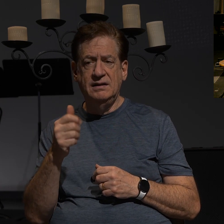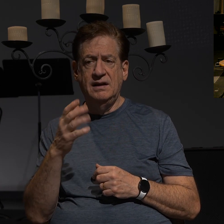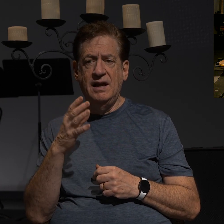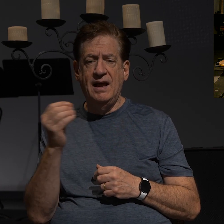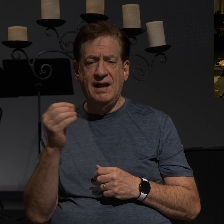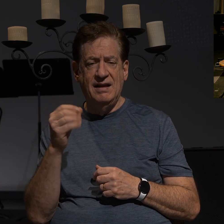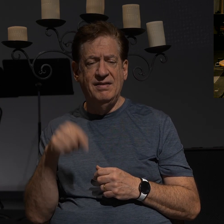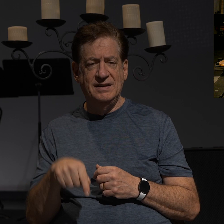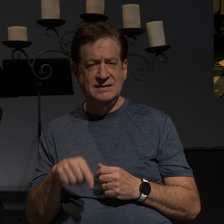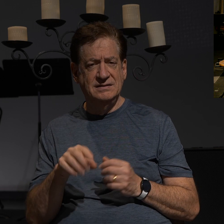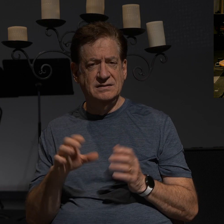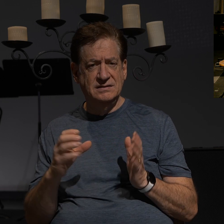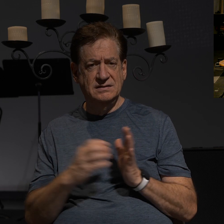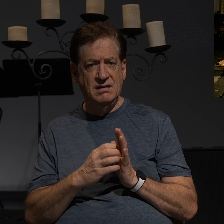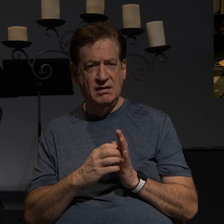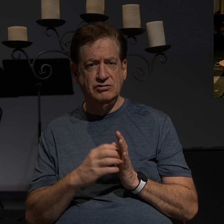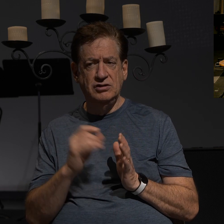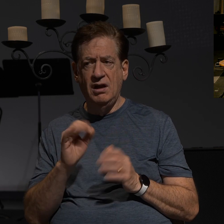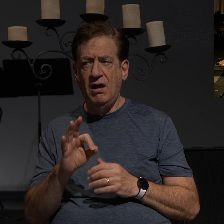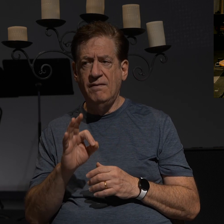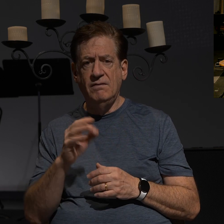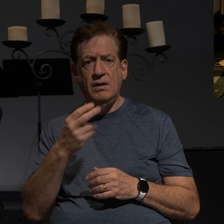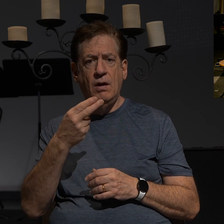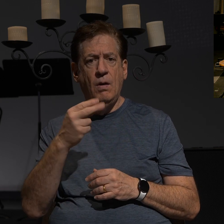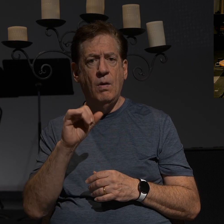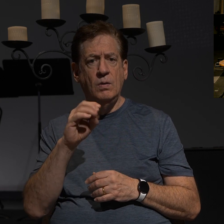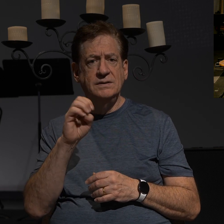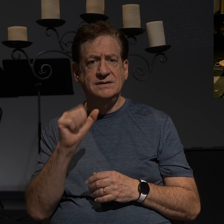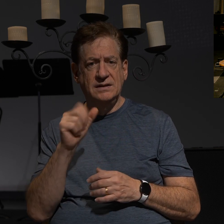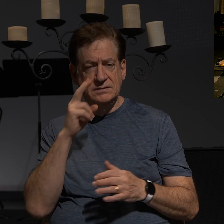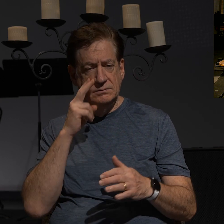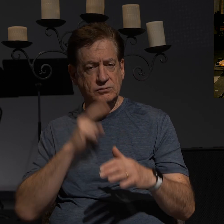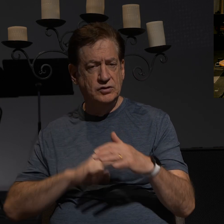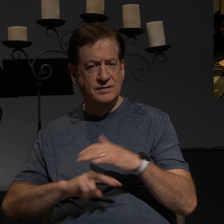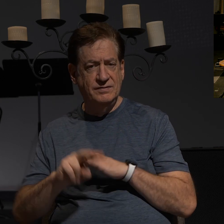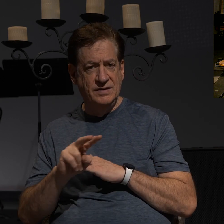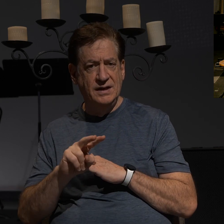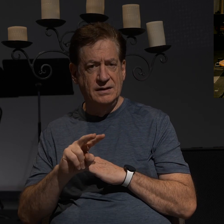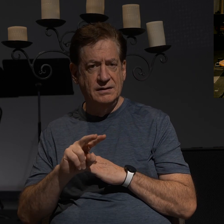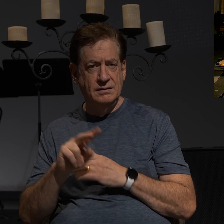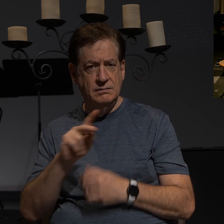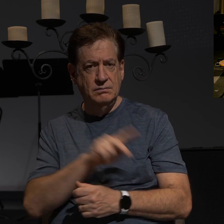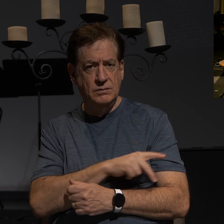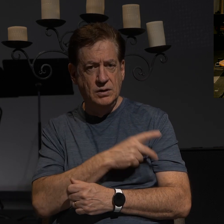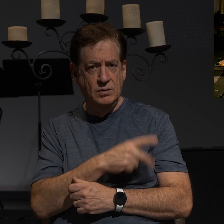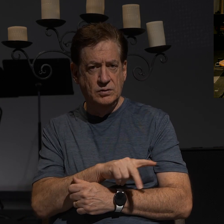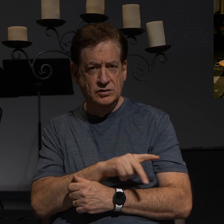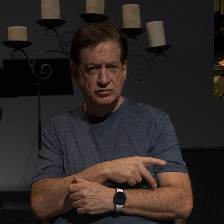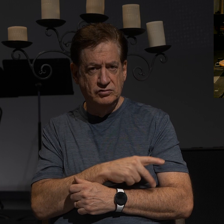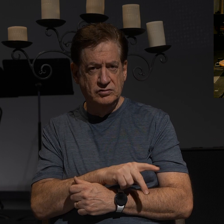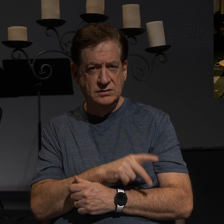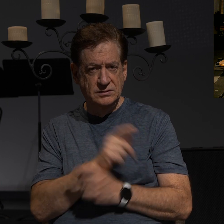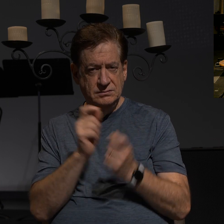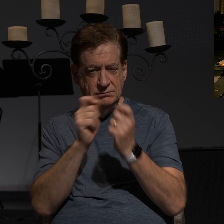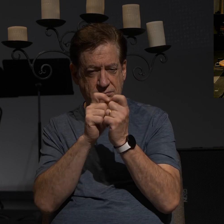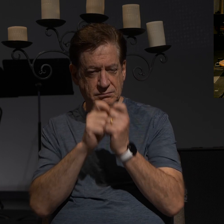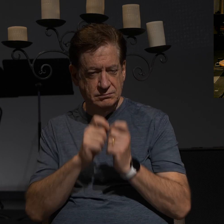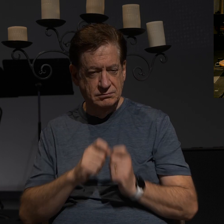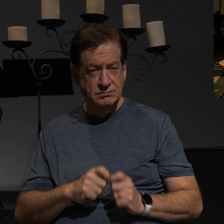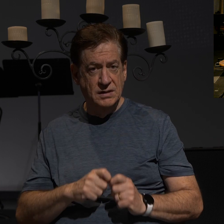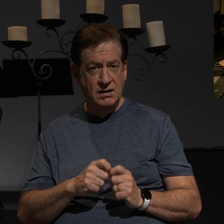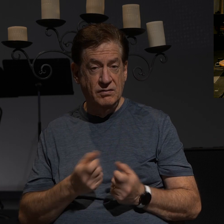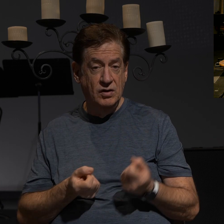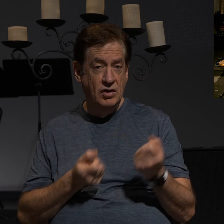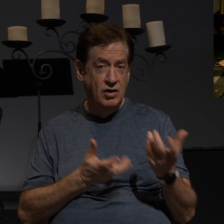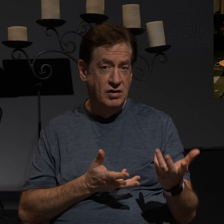a collection of Hosea's prophetic poetry. And we're detailing the causes and effects